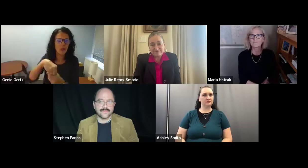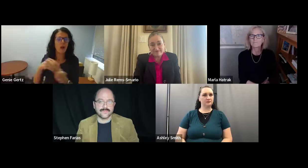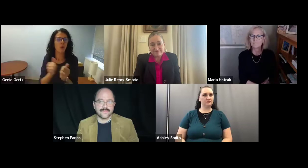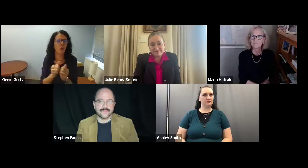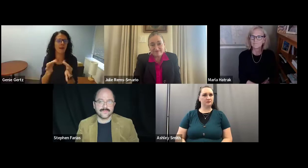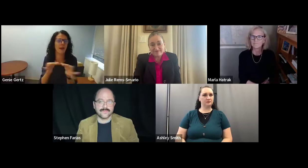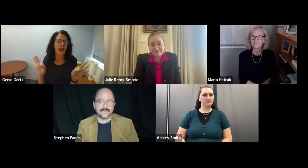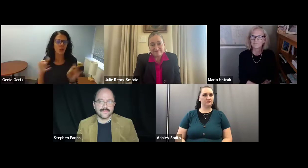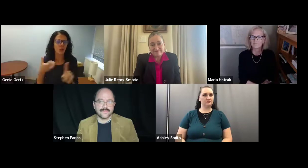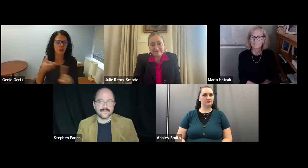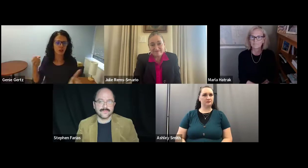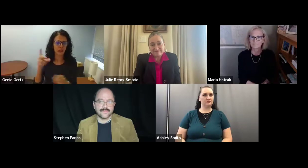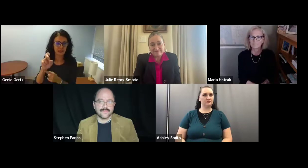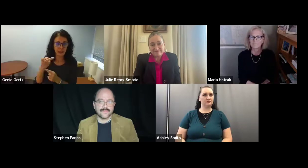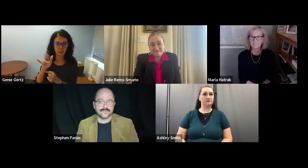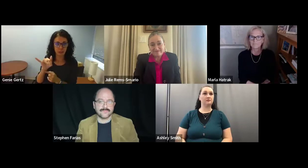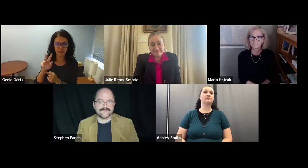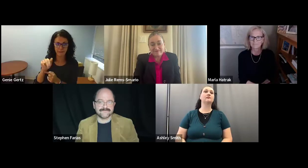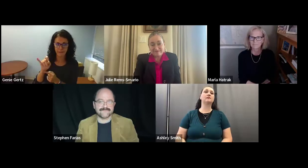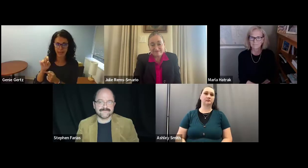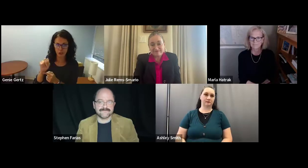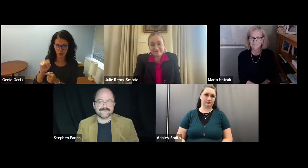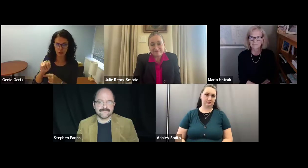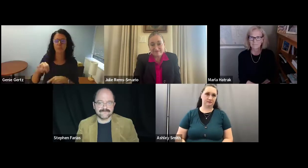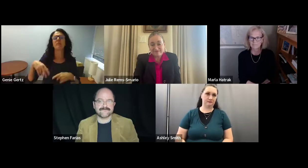So my work, I got very involved with language deprivation.